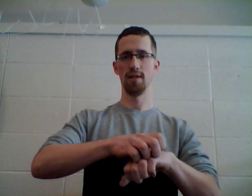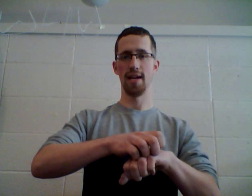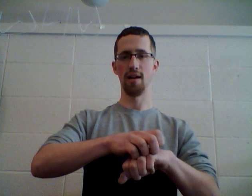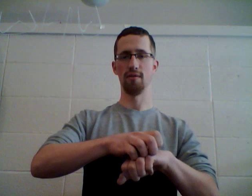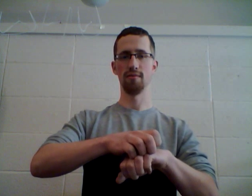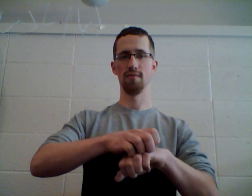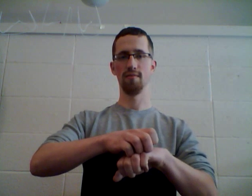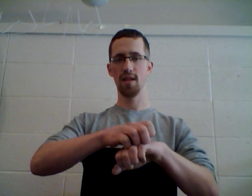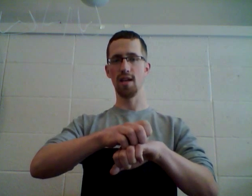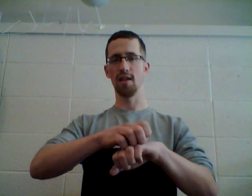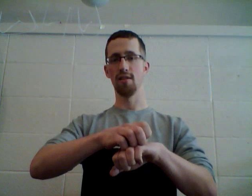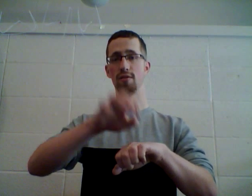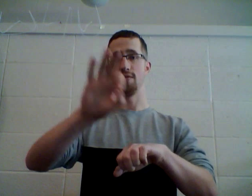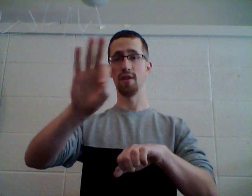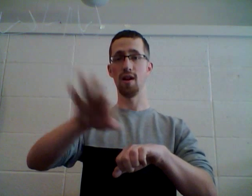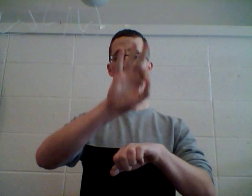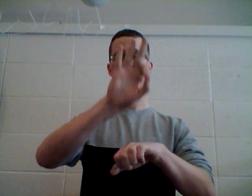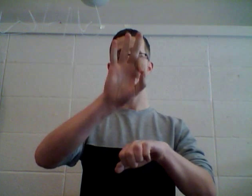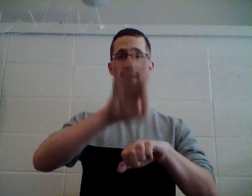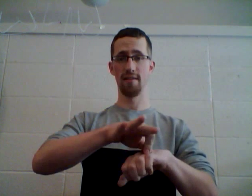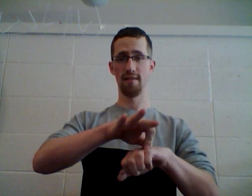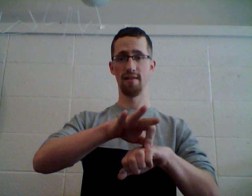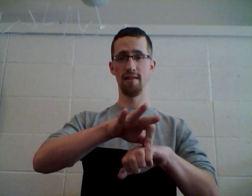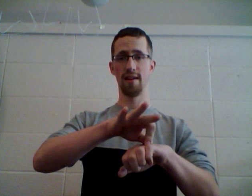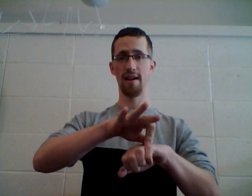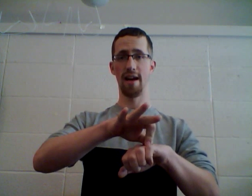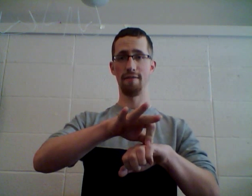down, E. Fiance, F.